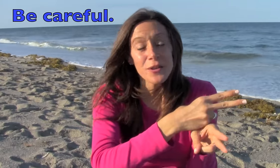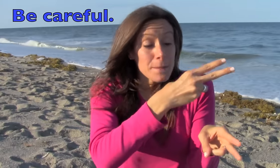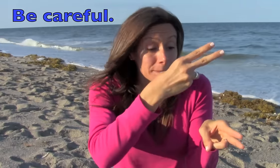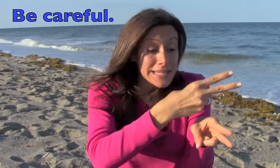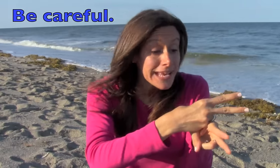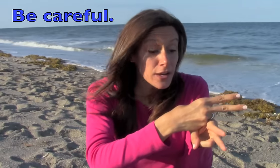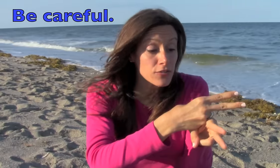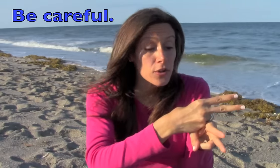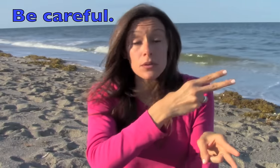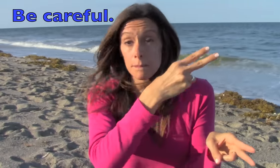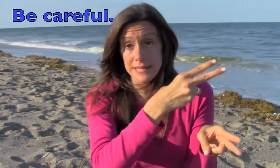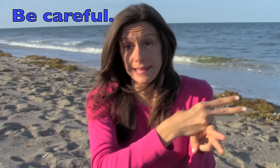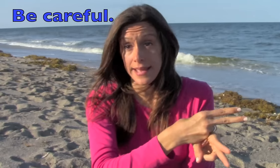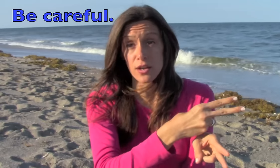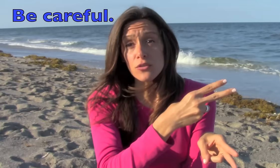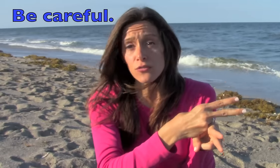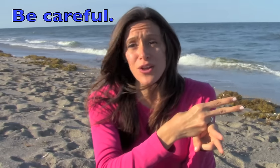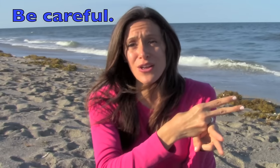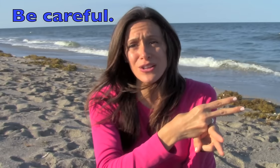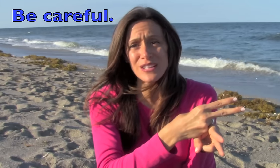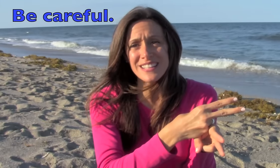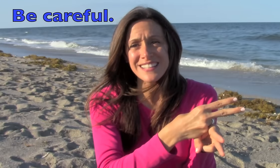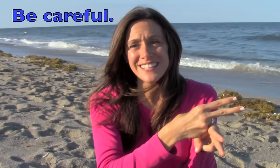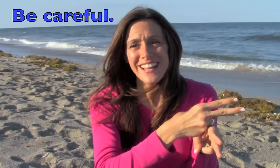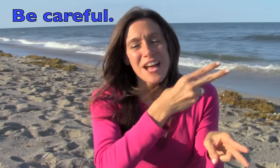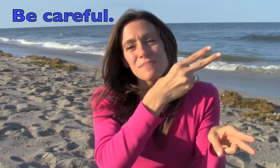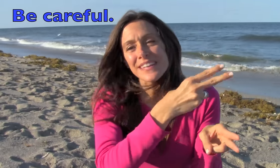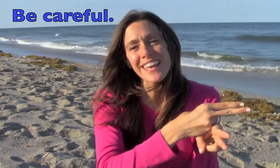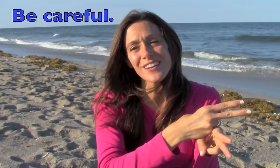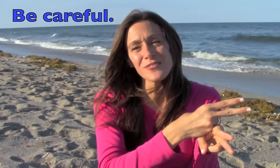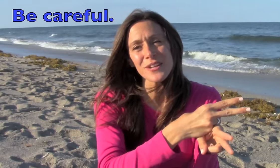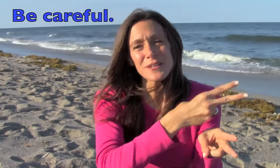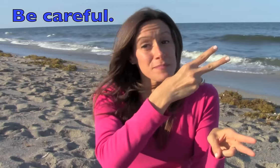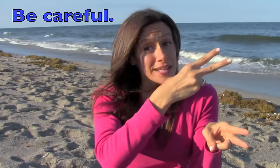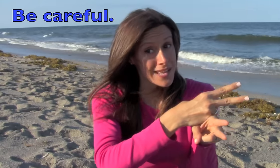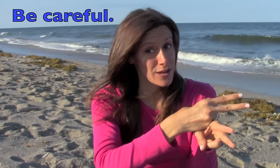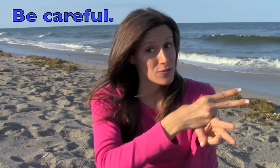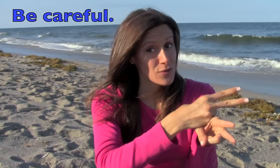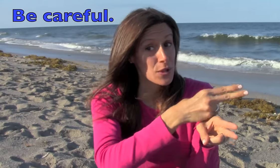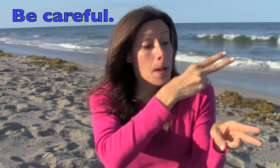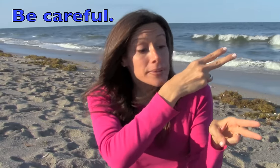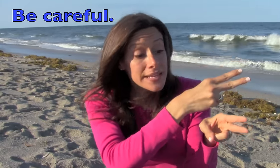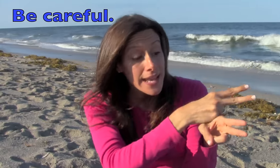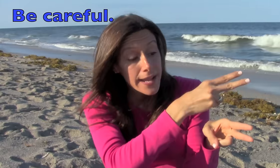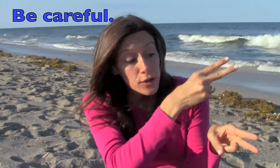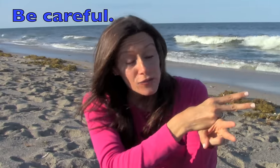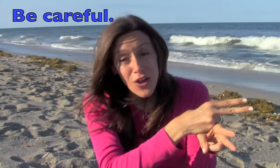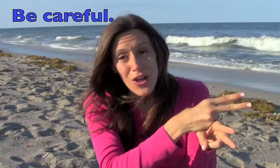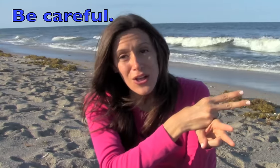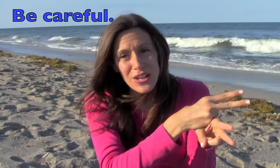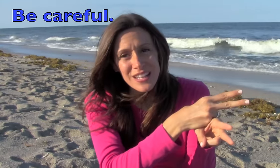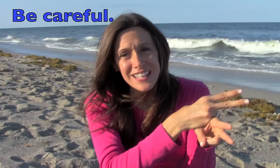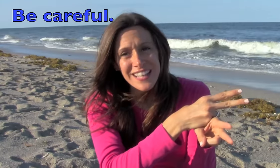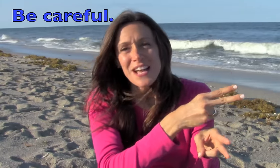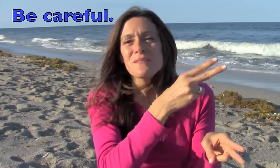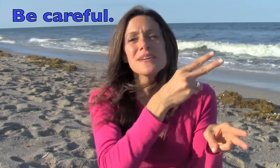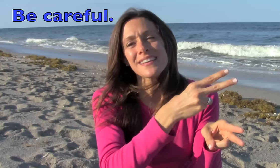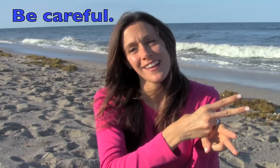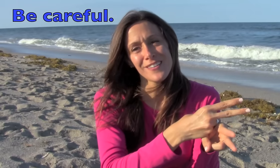be careful, be careful. Be careful, be careful, be careful. Be